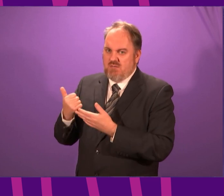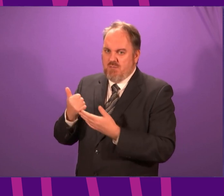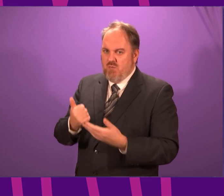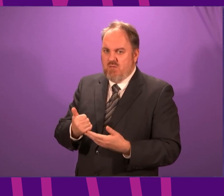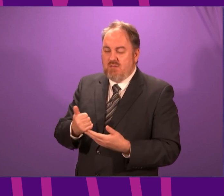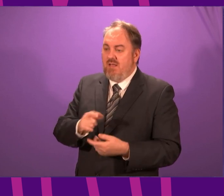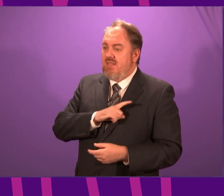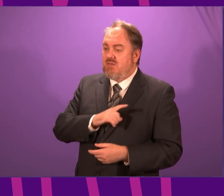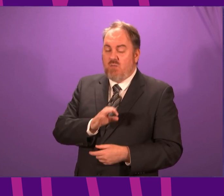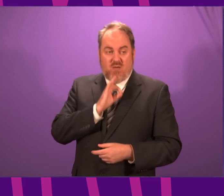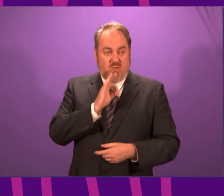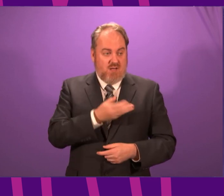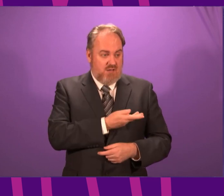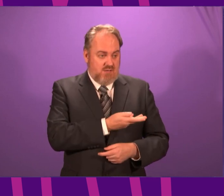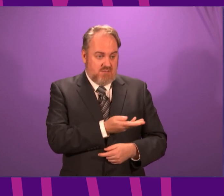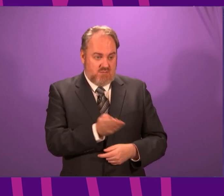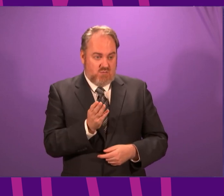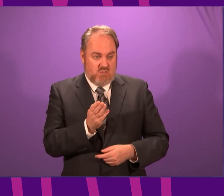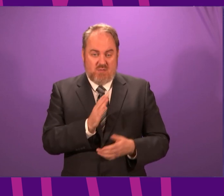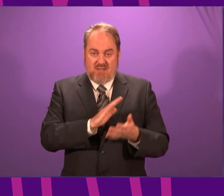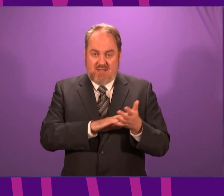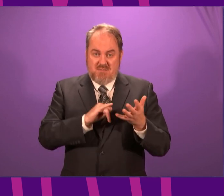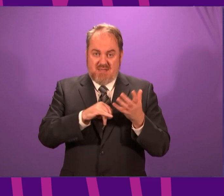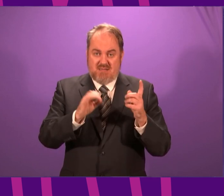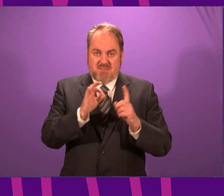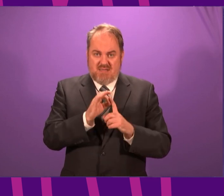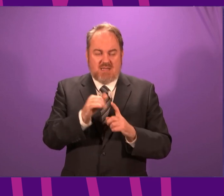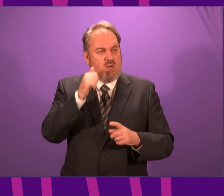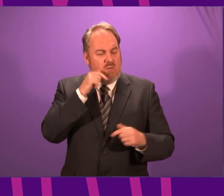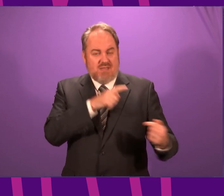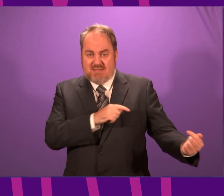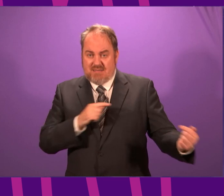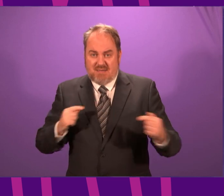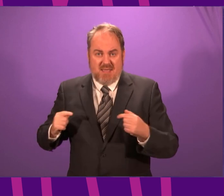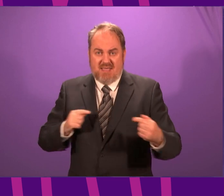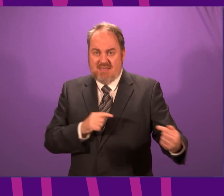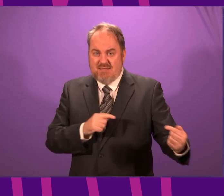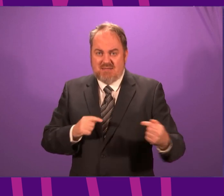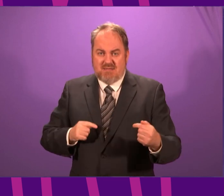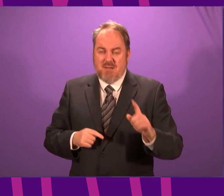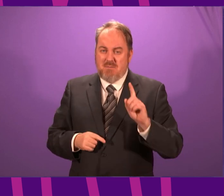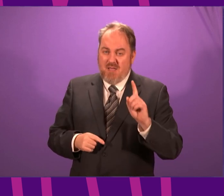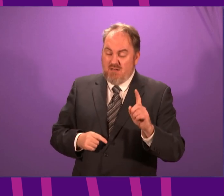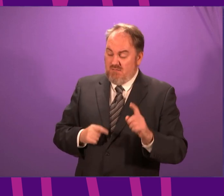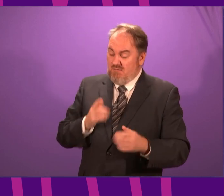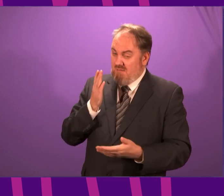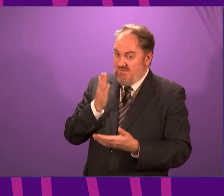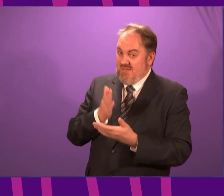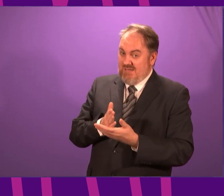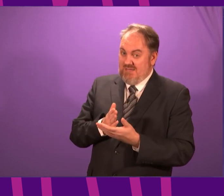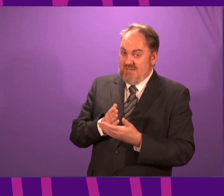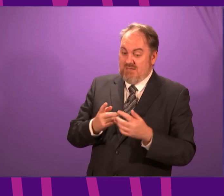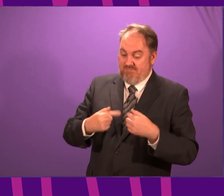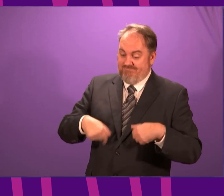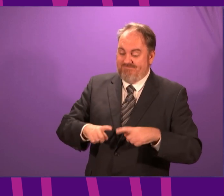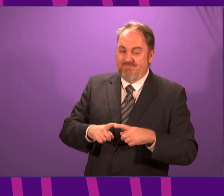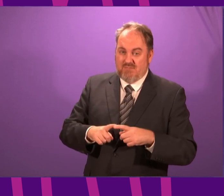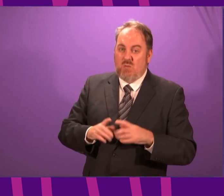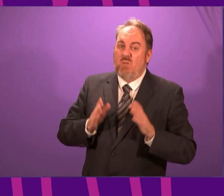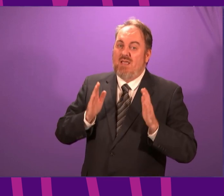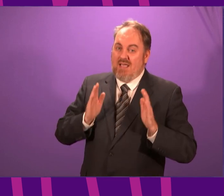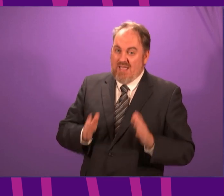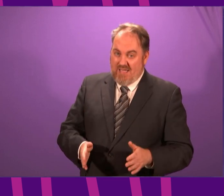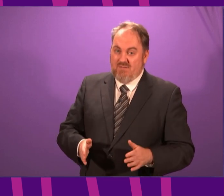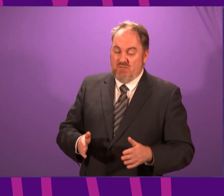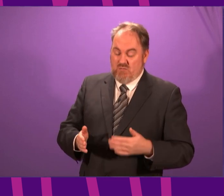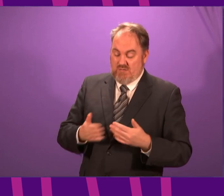my left. I'm well aware that this is a Scottish Parliament debate, but we can't escape the hard reality that the UK Government needs to step up